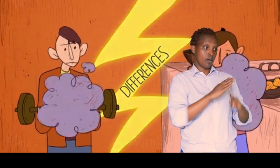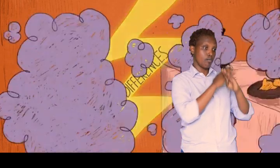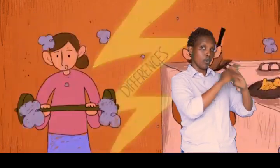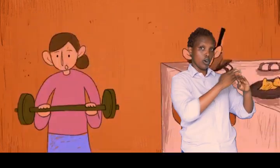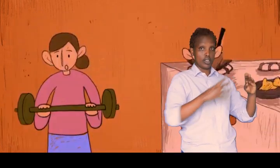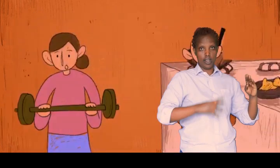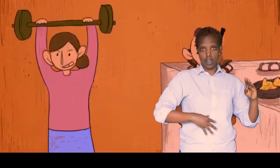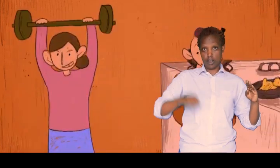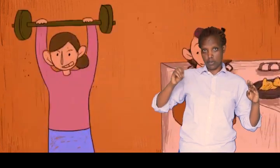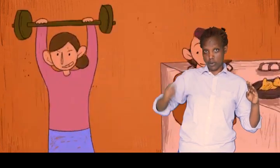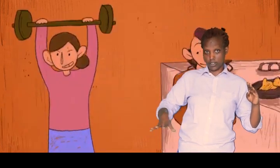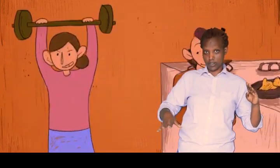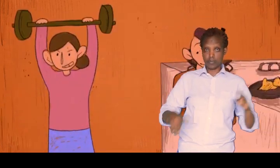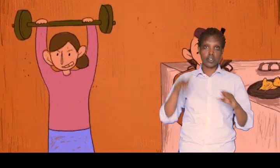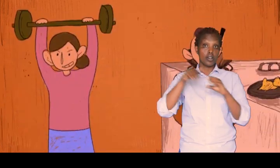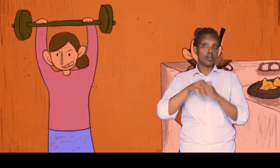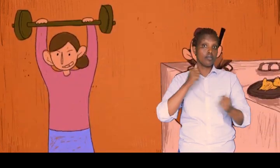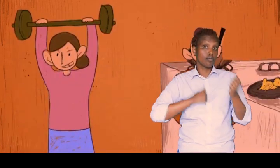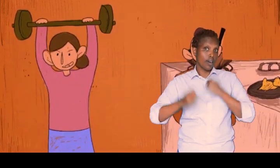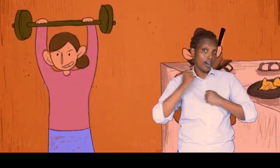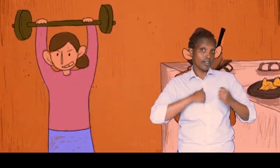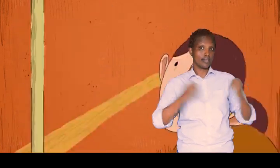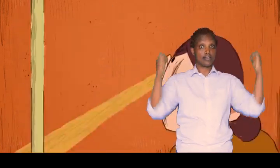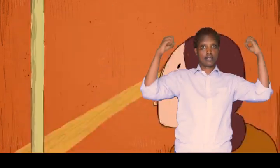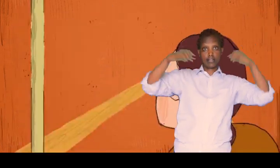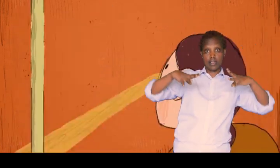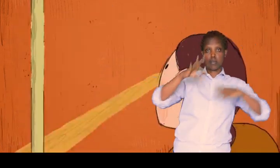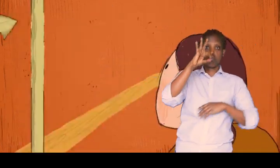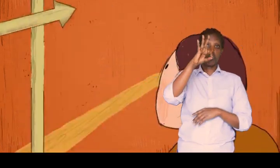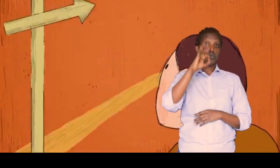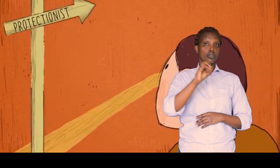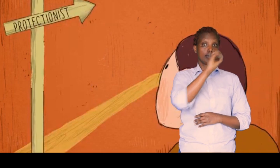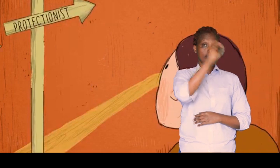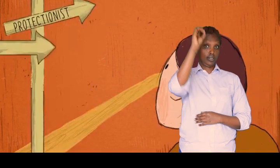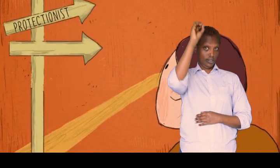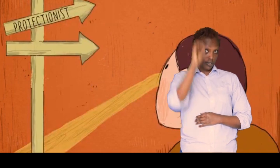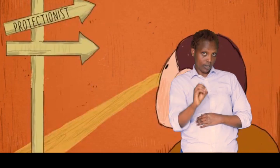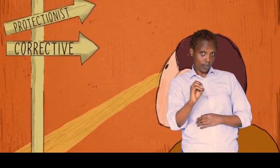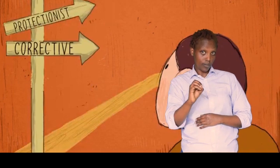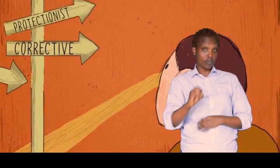of 30% of the reserved seats for women in parliament in Rwanda.